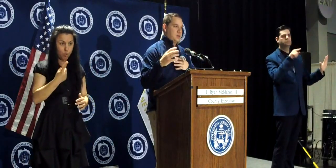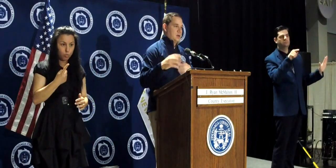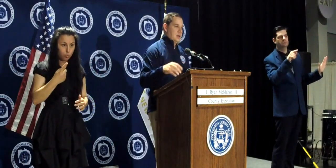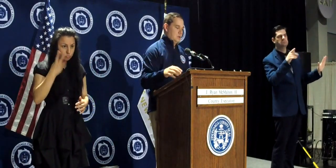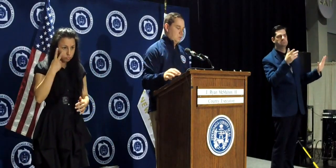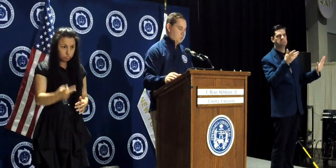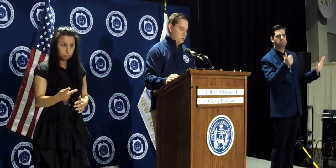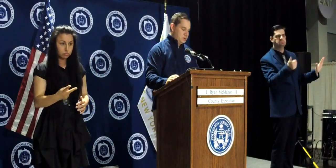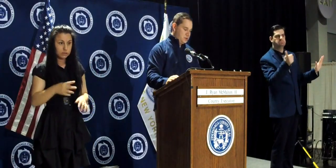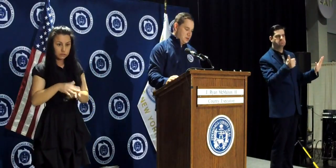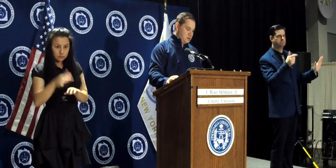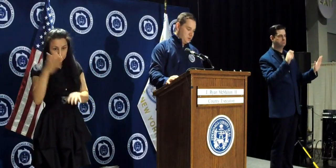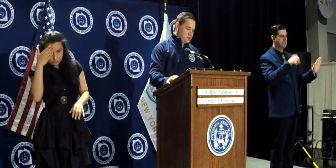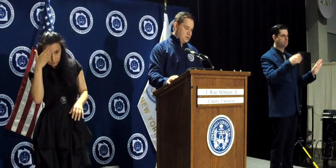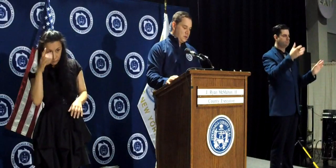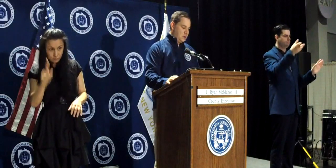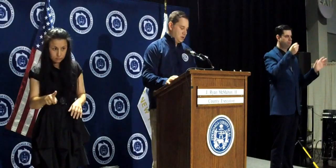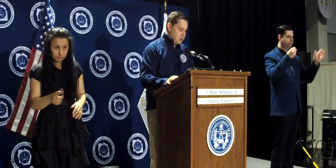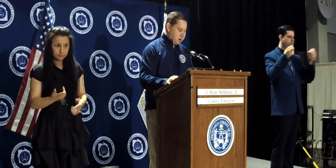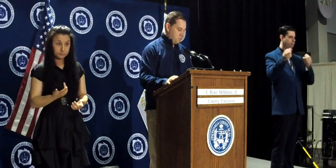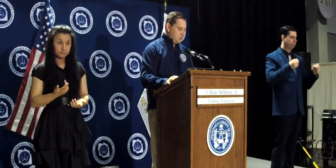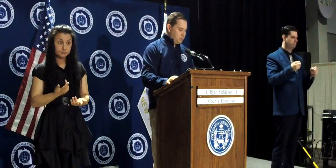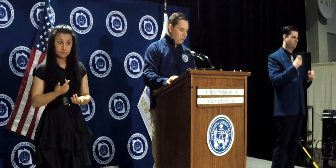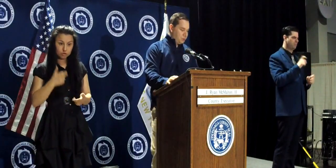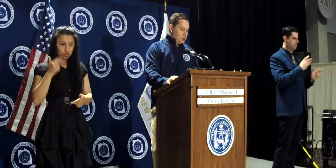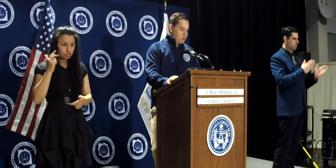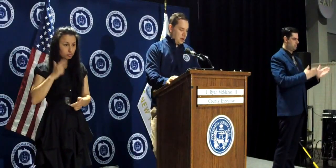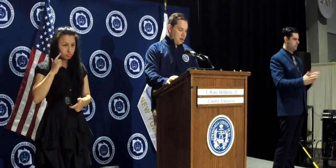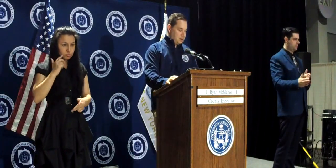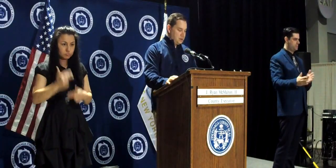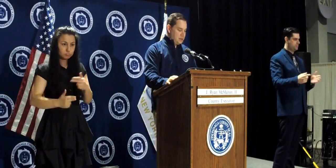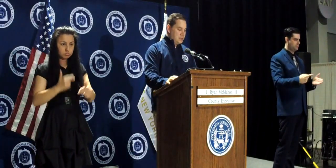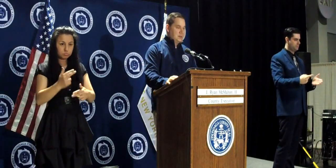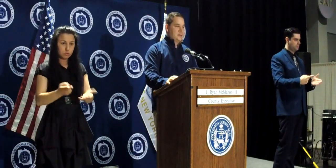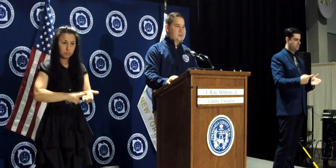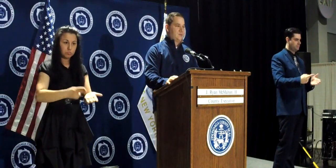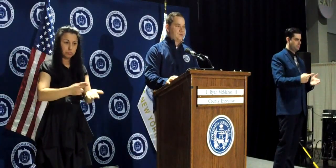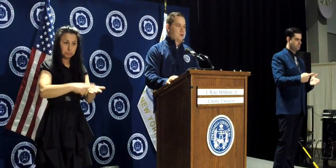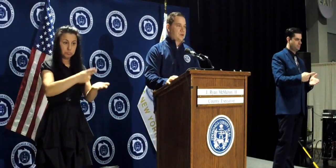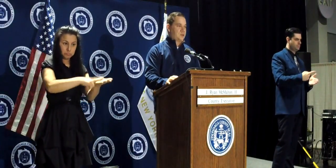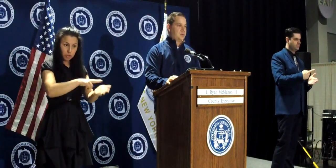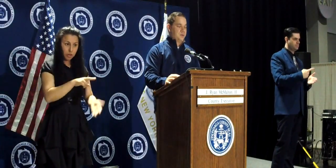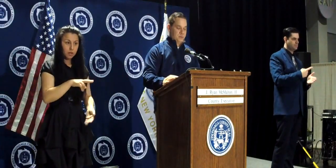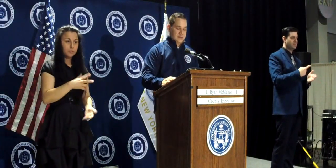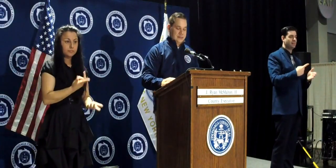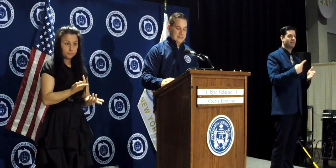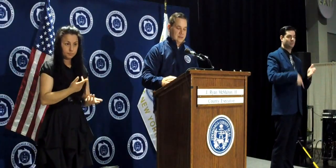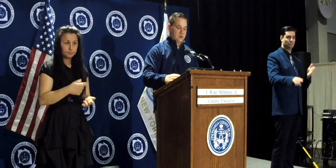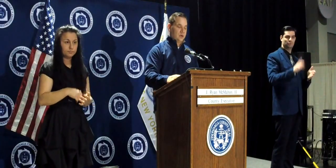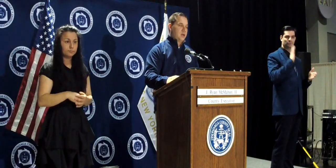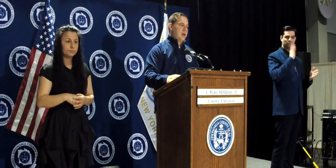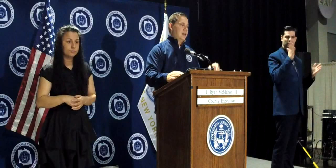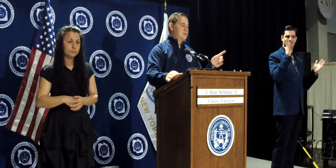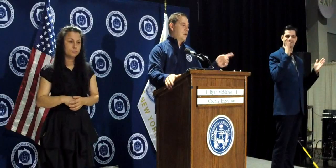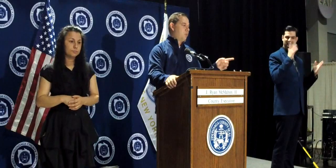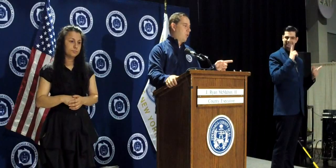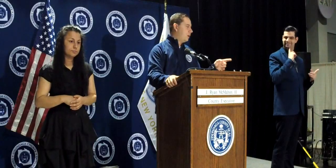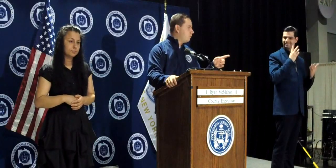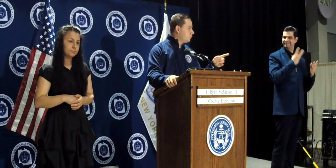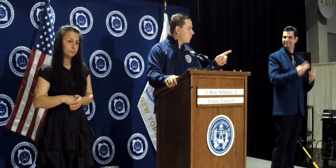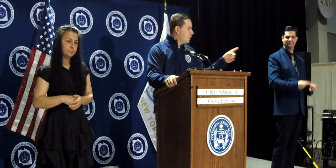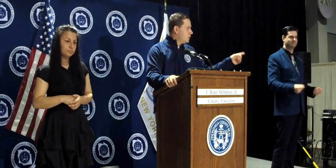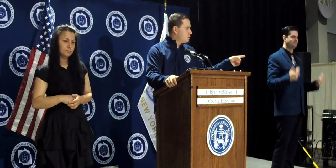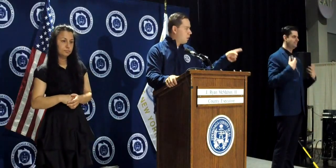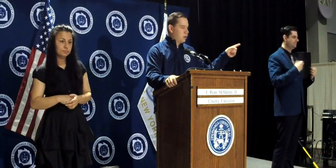week. And what we see is people needing this infrastructure and people getting sicker. And at some